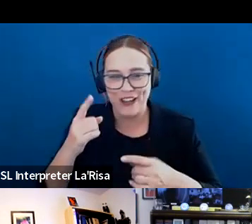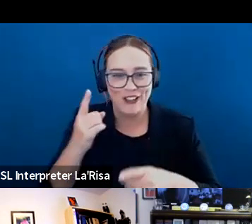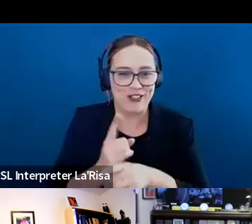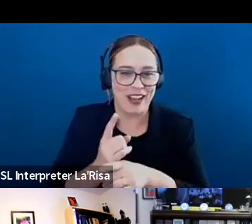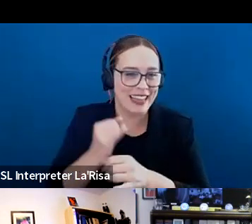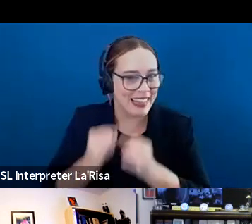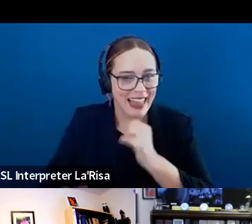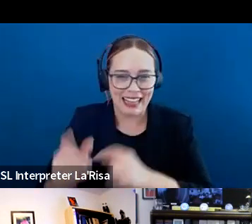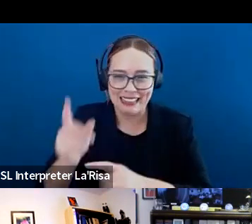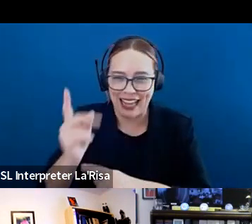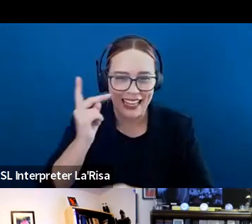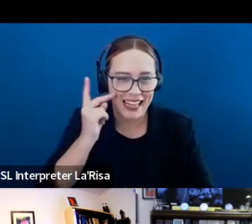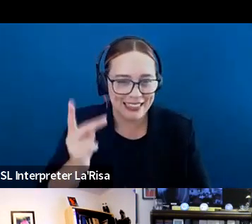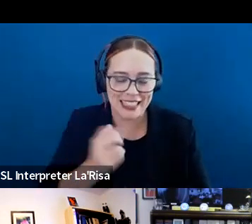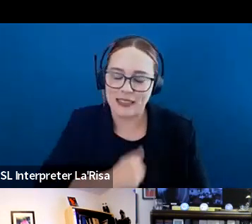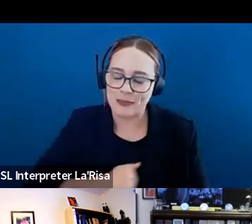sorry.